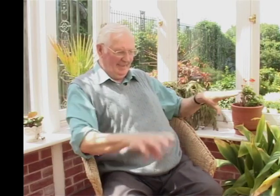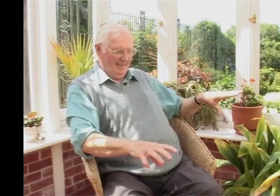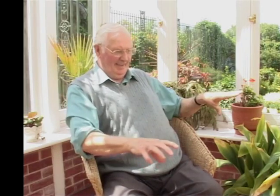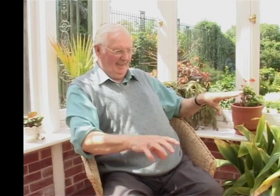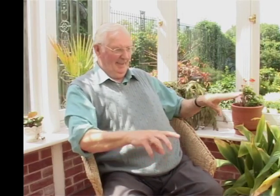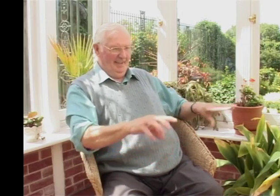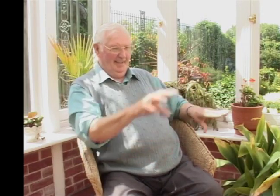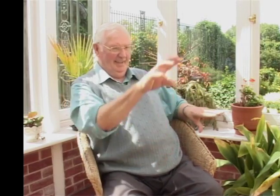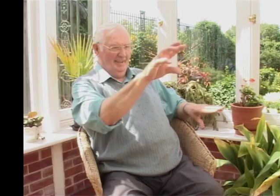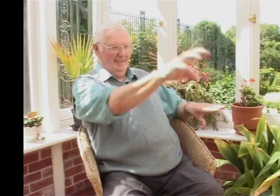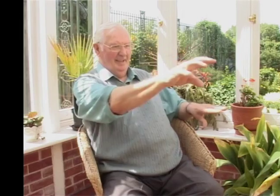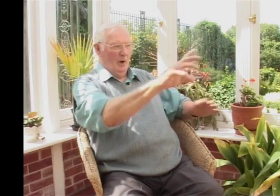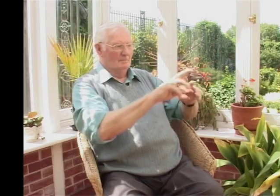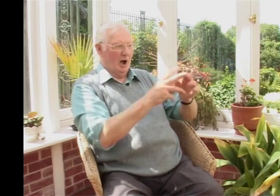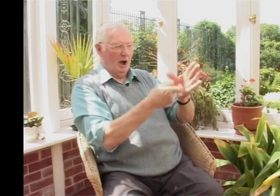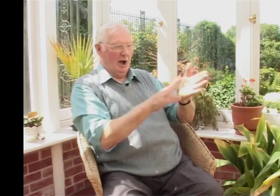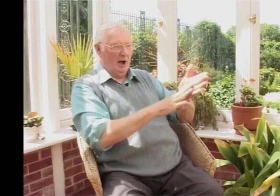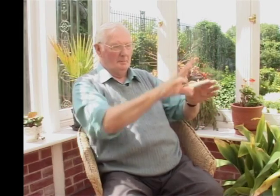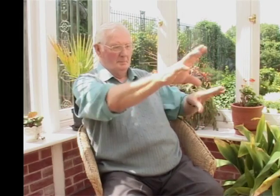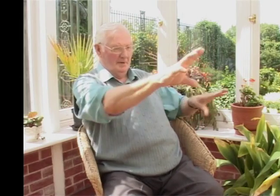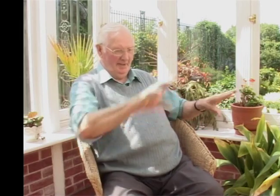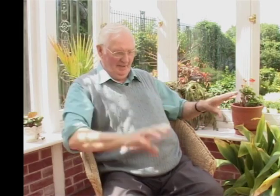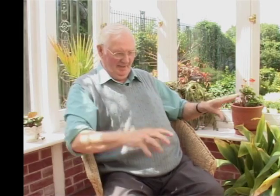cinema. And you used to go round by the right then, up to the farm.